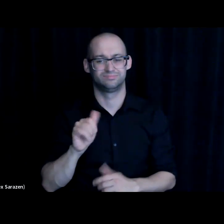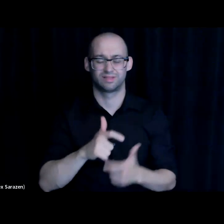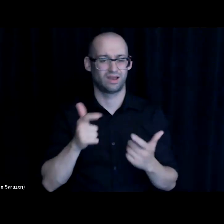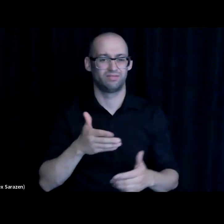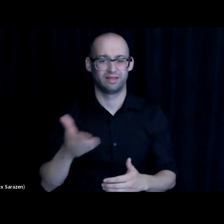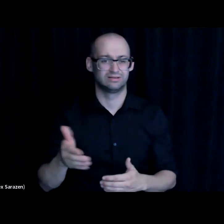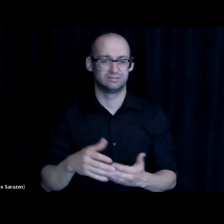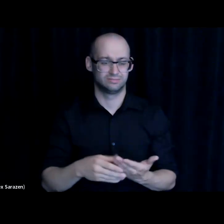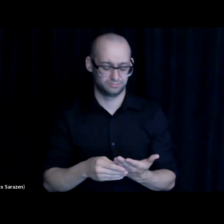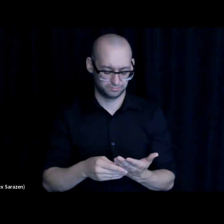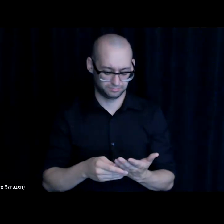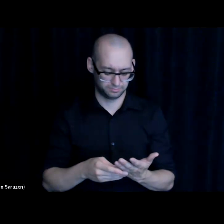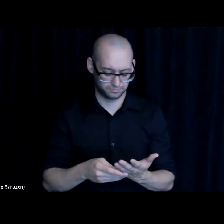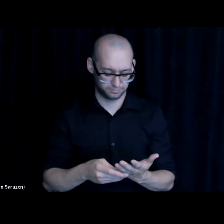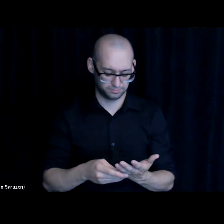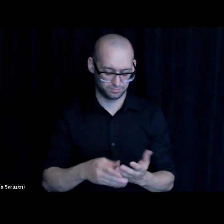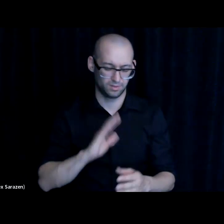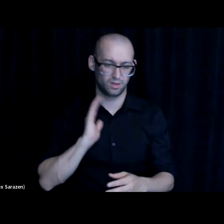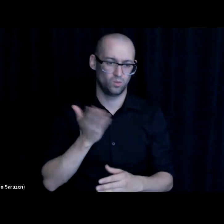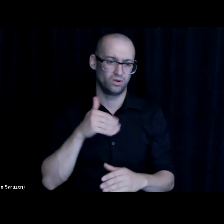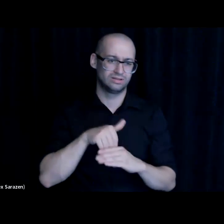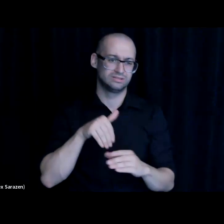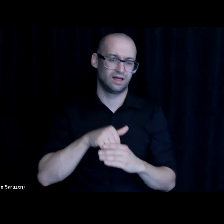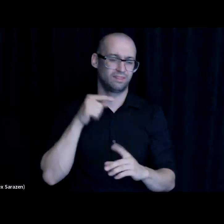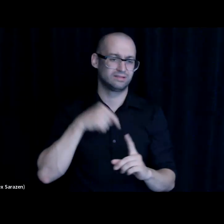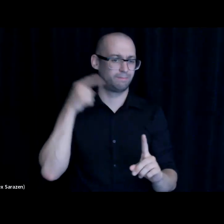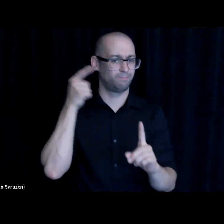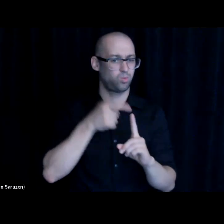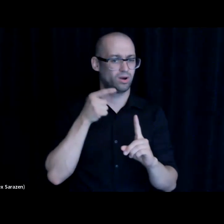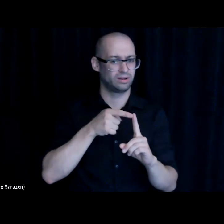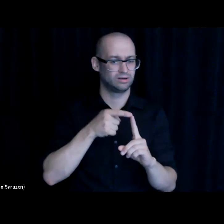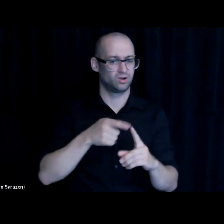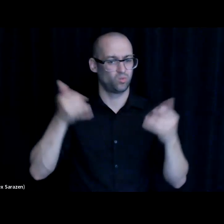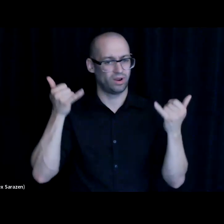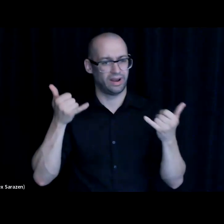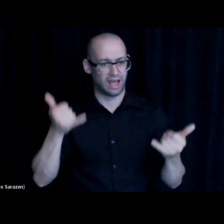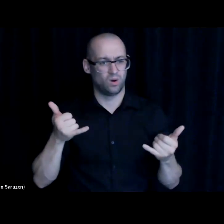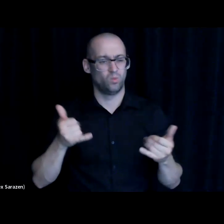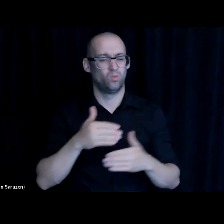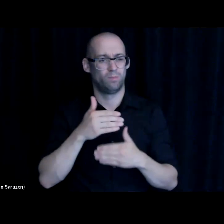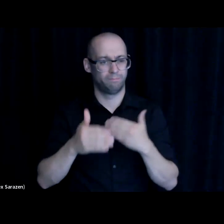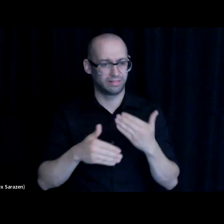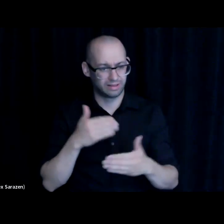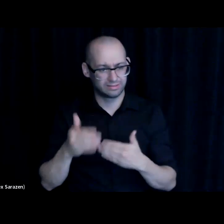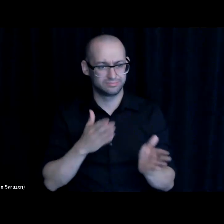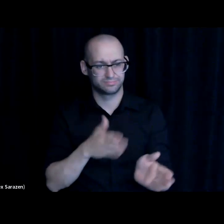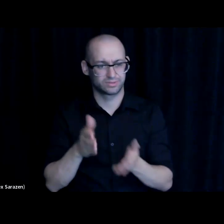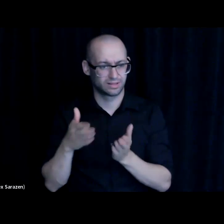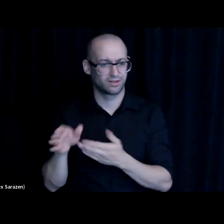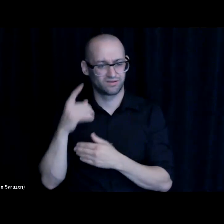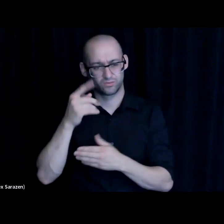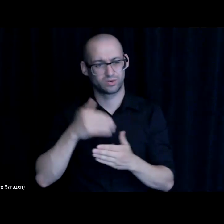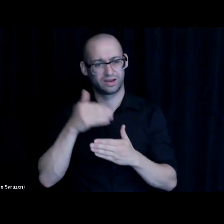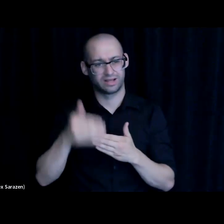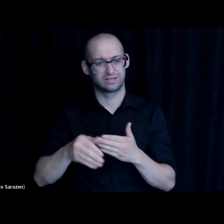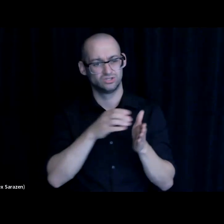mean, we're in this point where we're concurrently planning for the next chapters